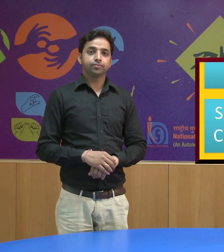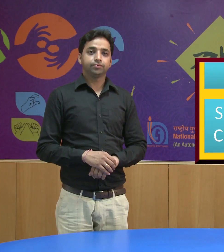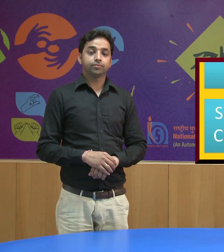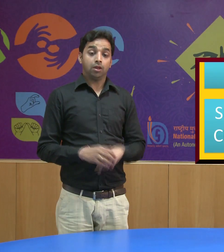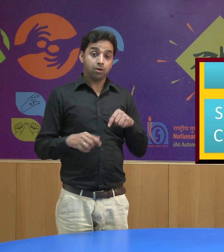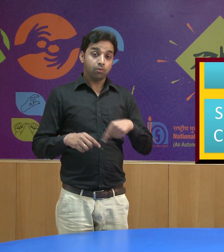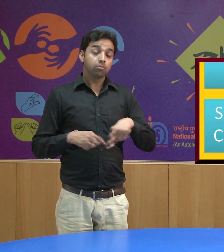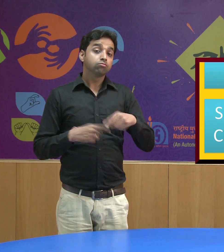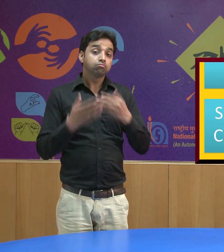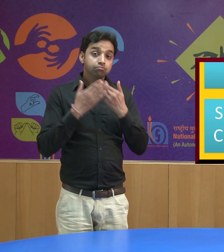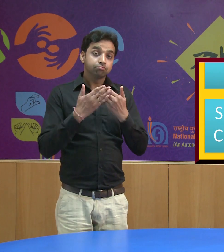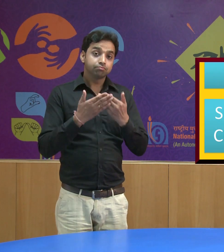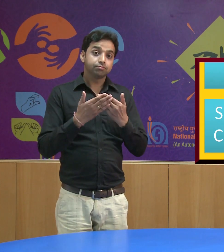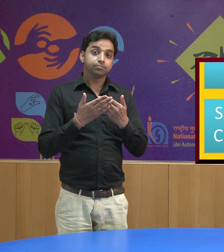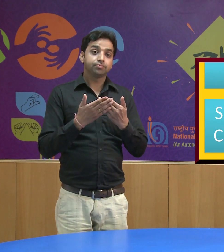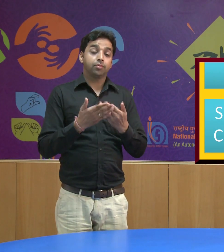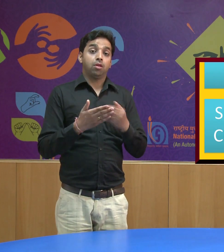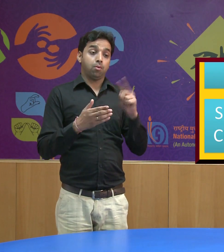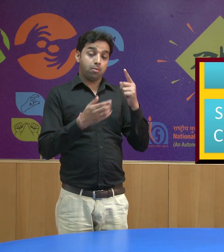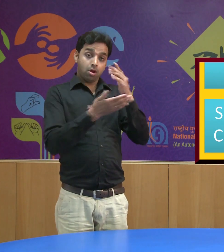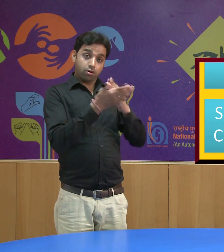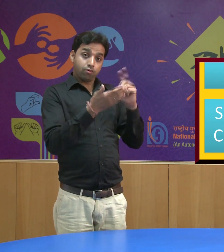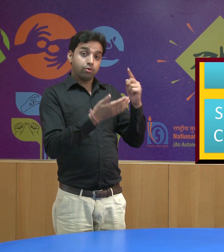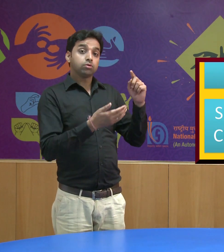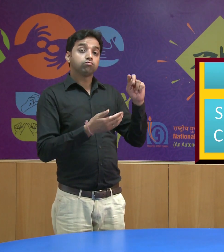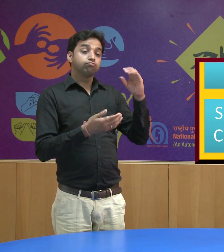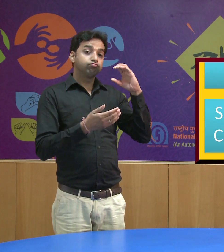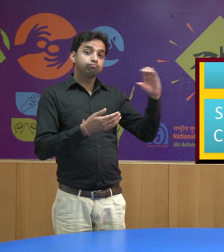Today we will study part 1 of chapter 21.